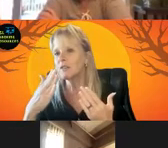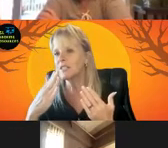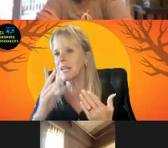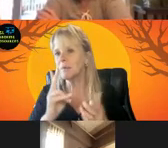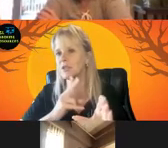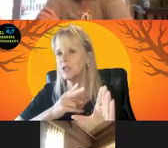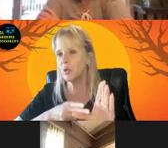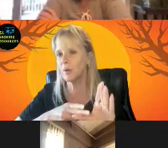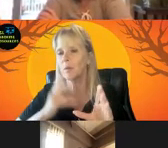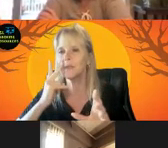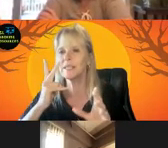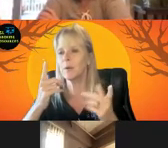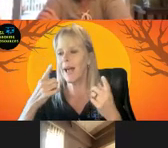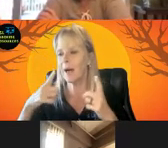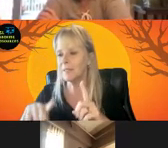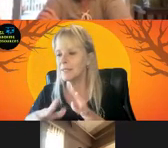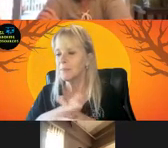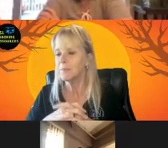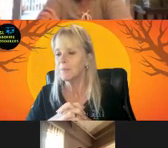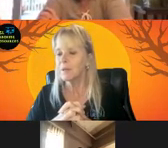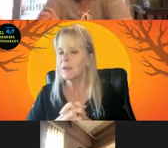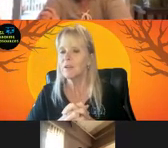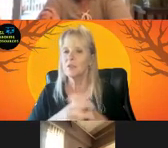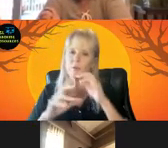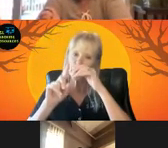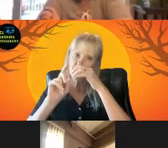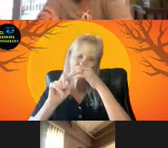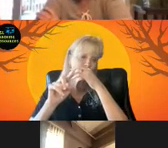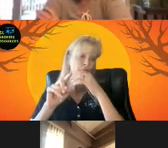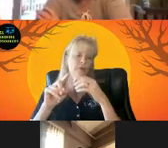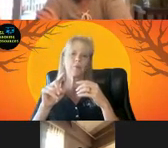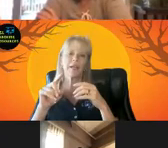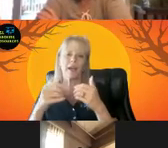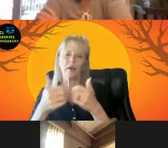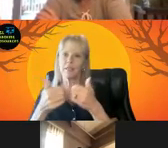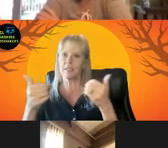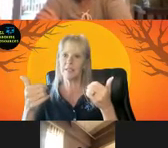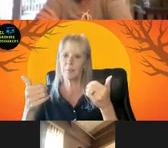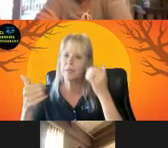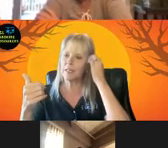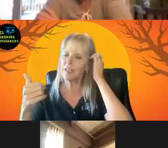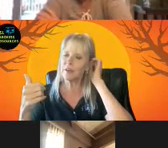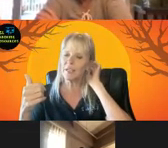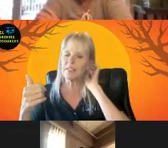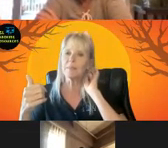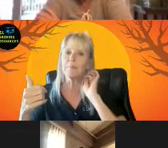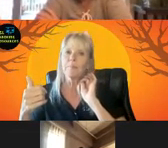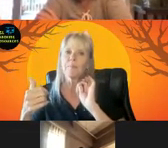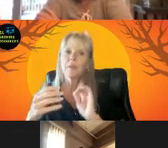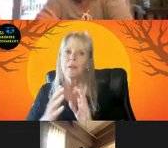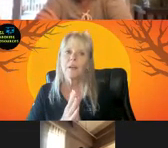I don't know if she's able to join, but we'll see what happens. So the question for the breakout separating here